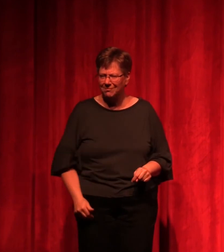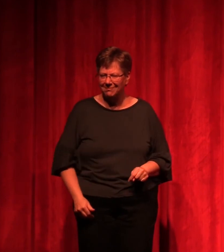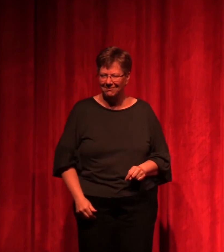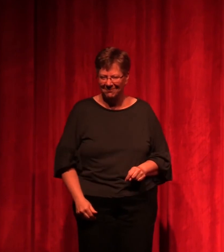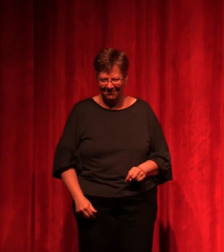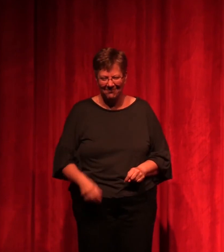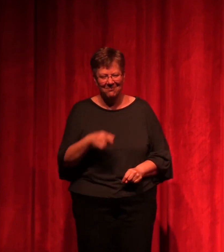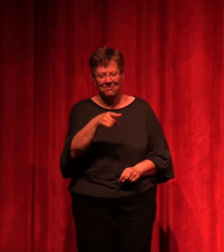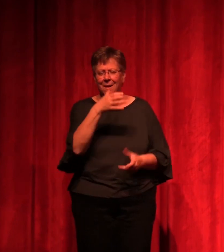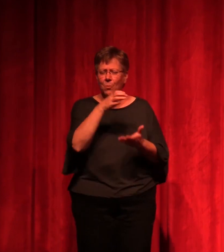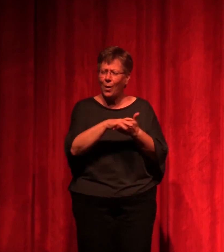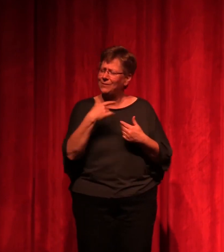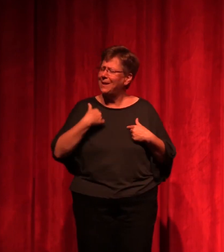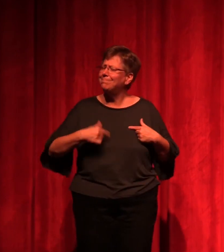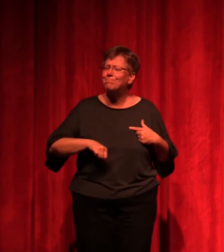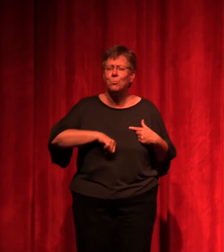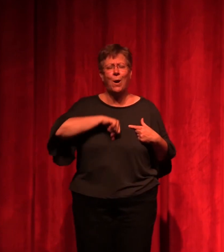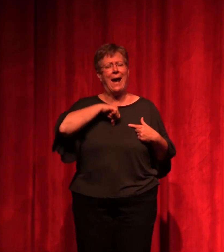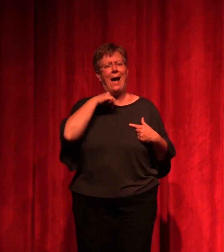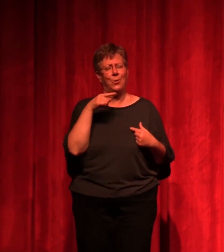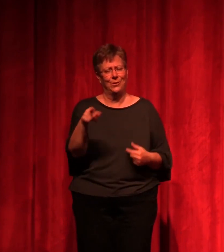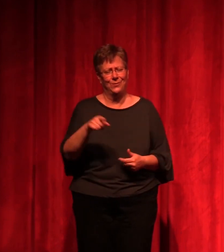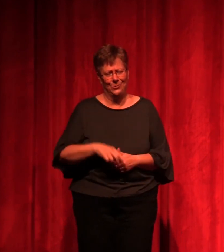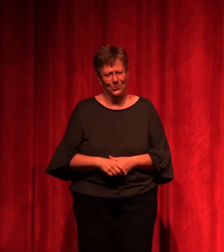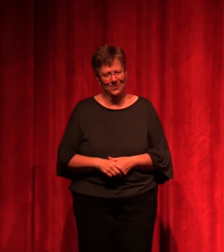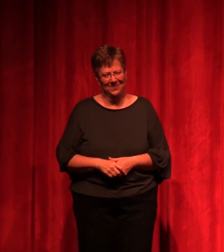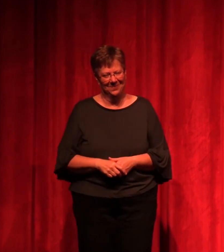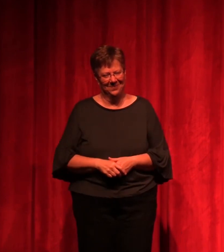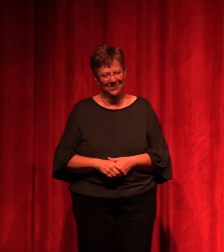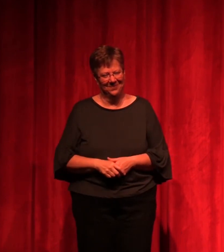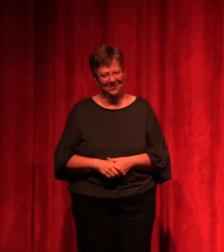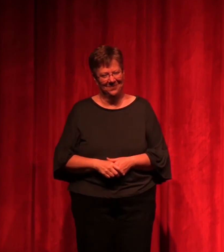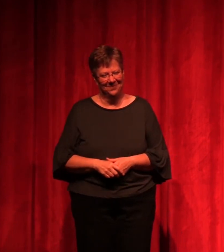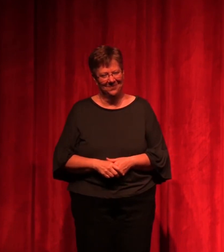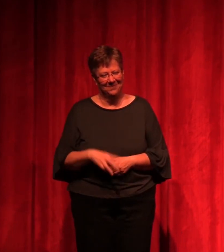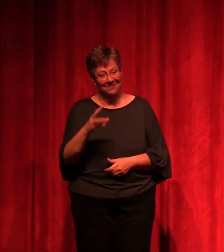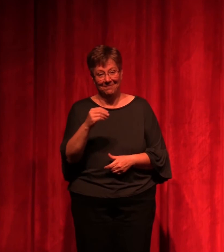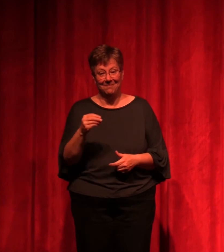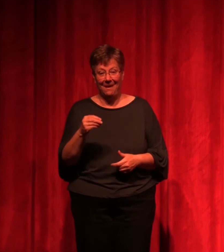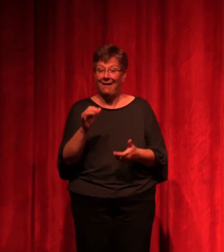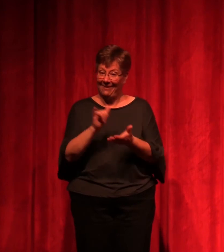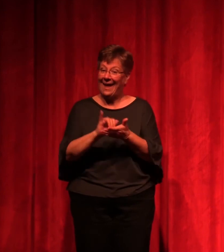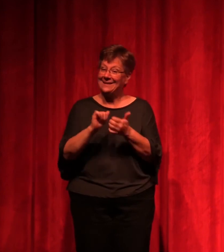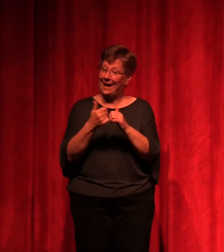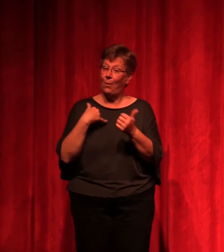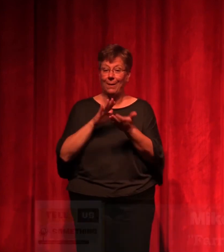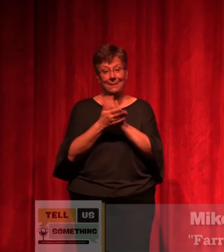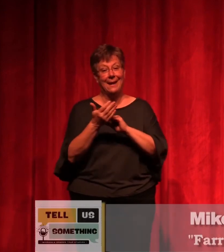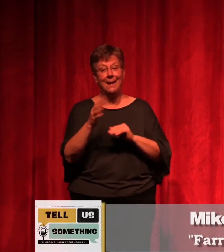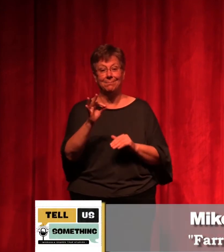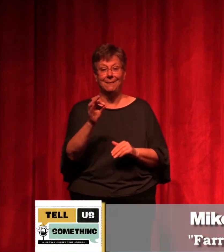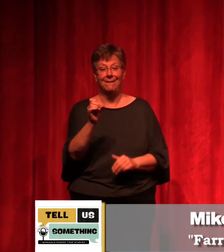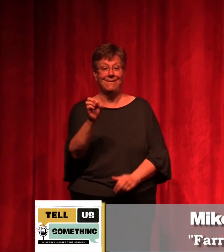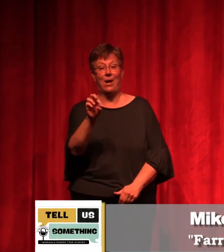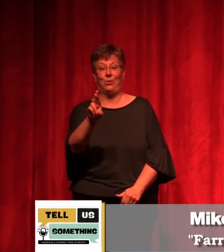She said, "I'm just so proud of you," and that's how I became a farrier.